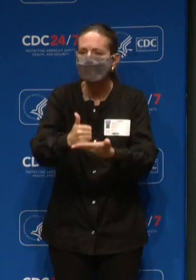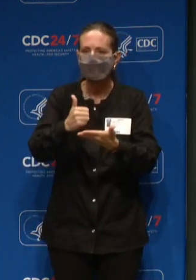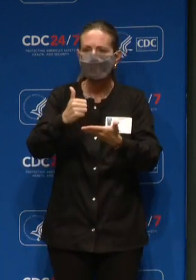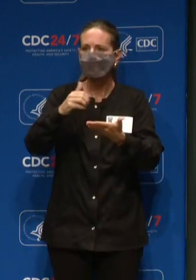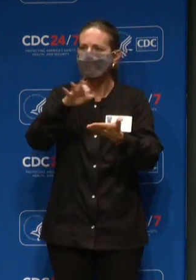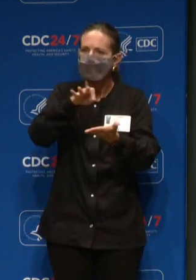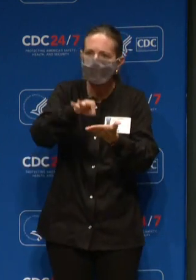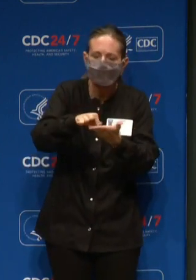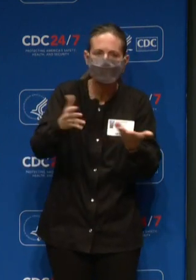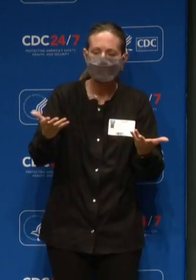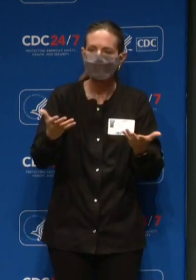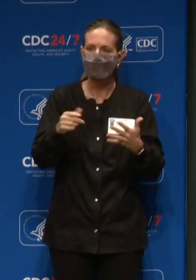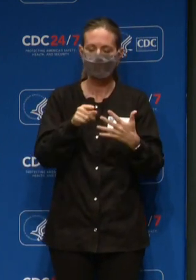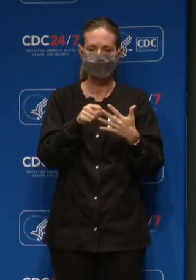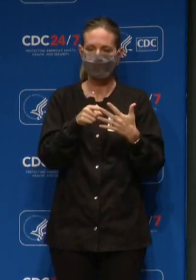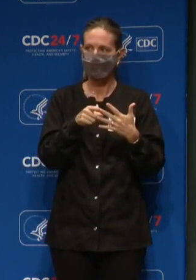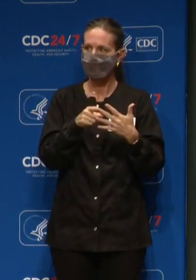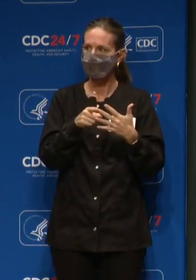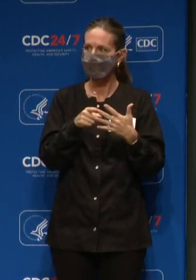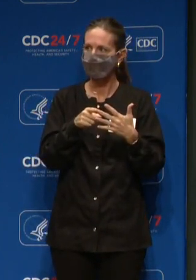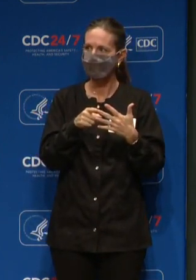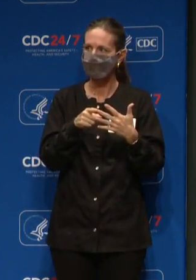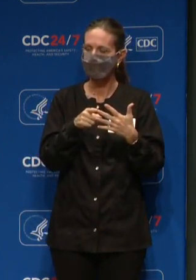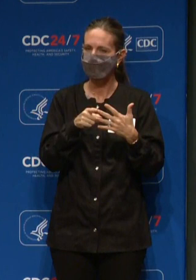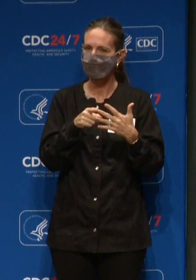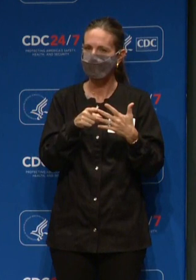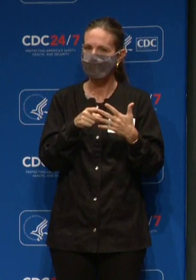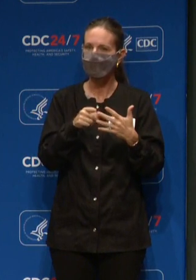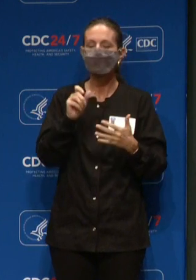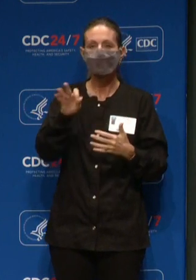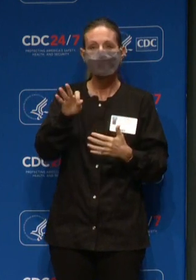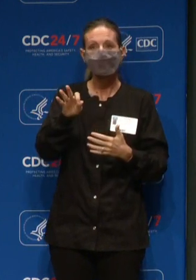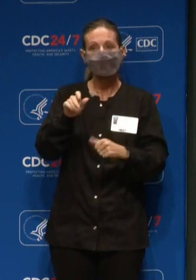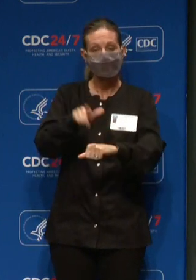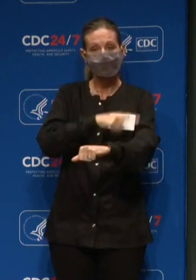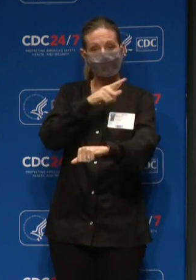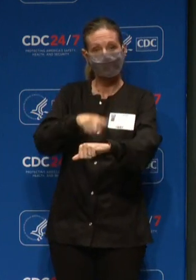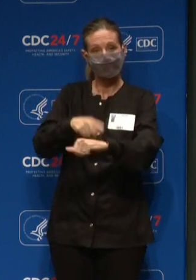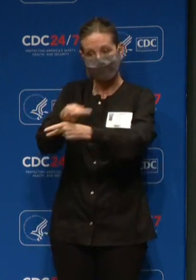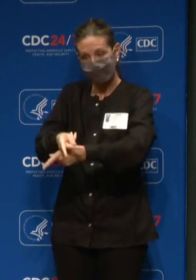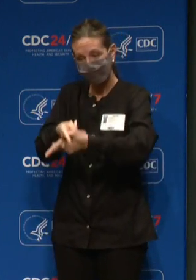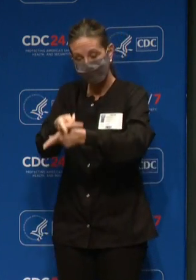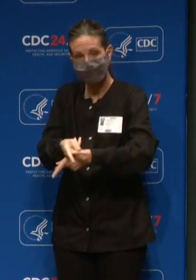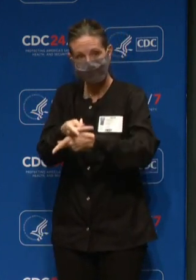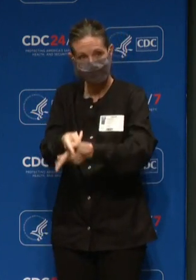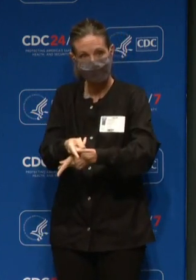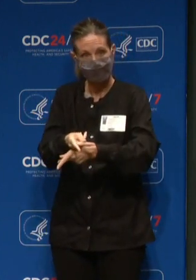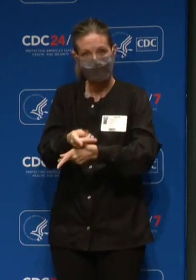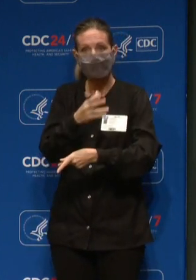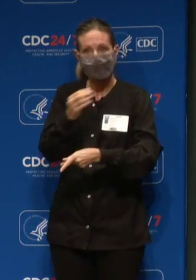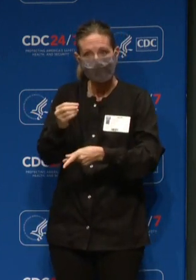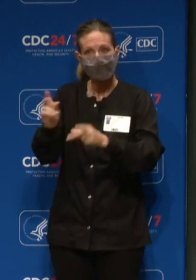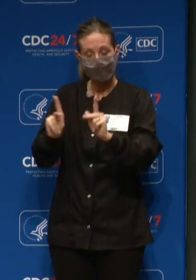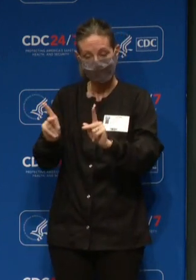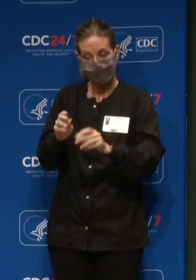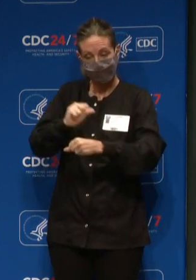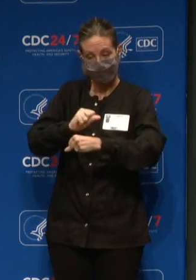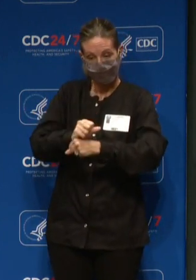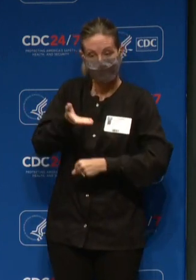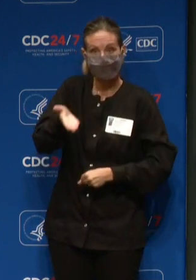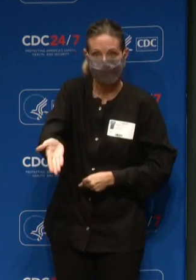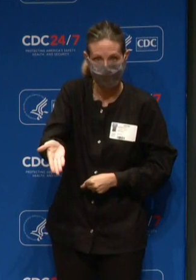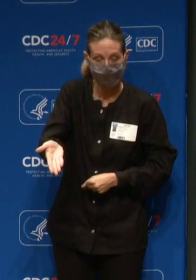facilities. The Pharmacy Partnership for Long-Term Care Program provides end-to-end management of the COVID-19